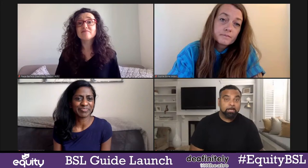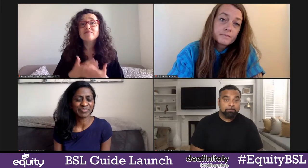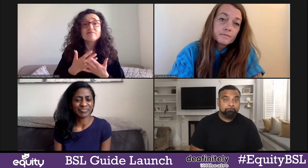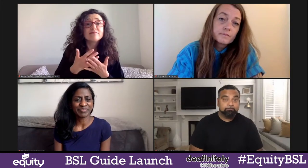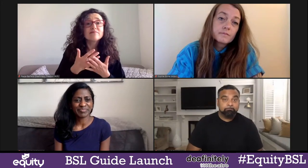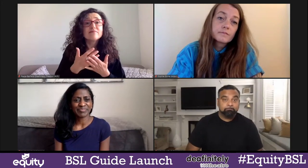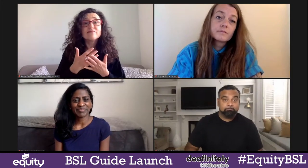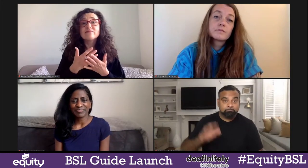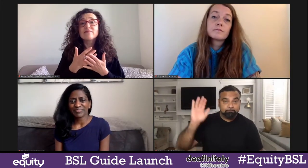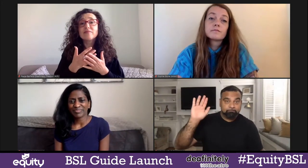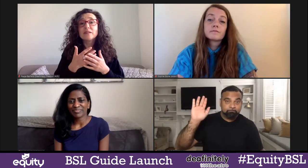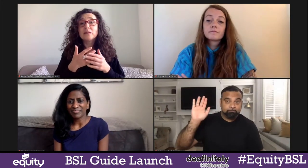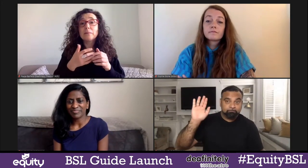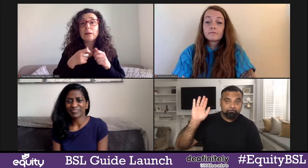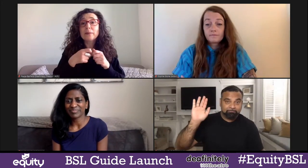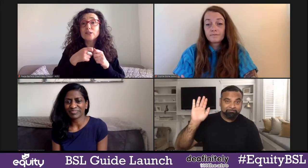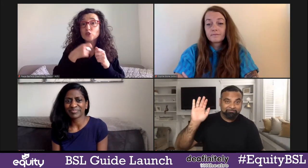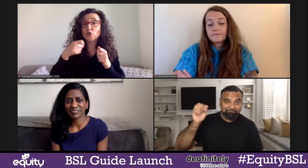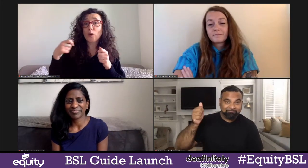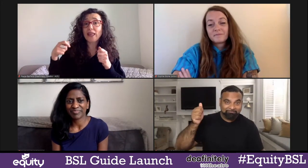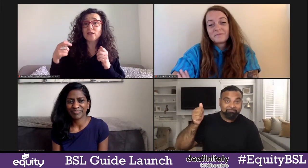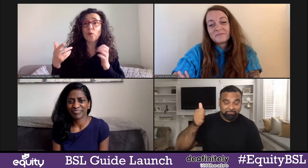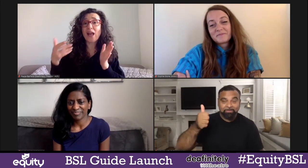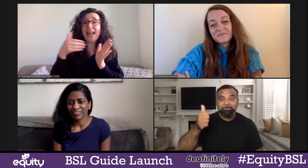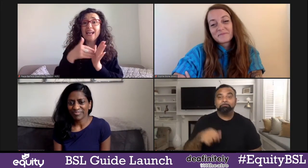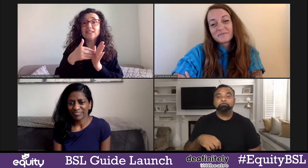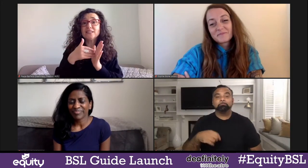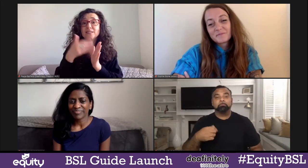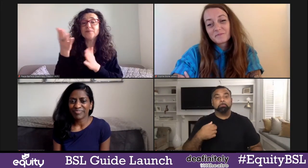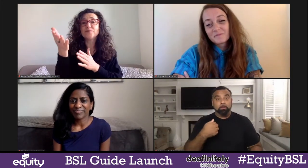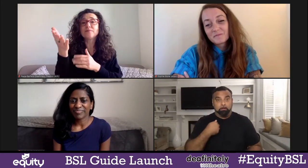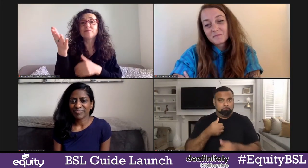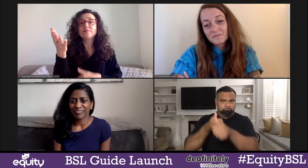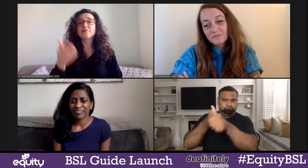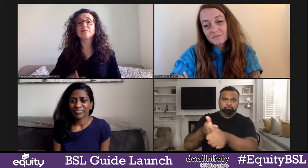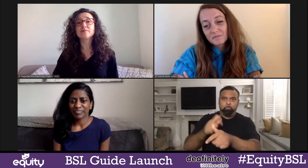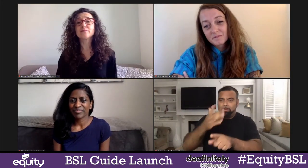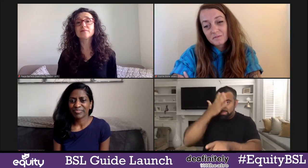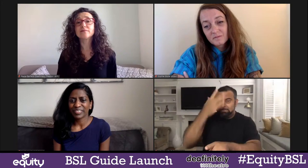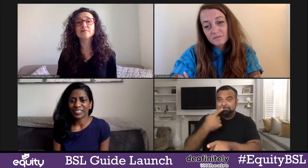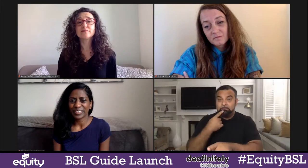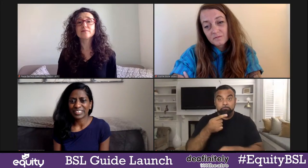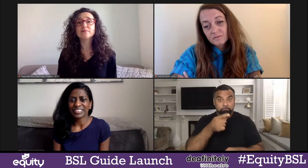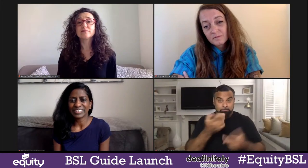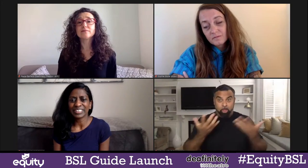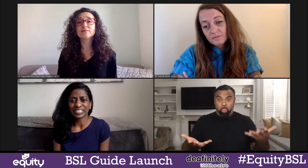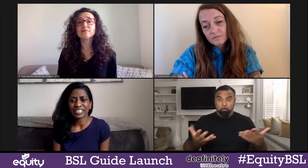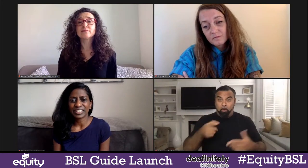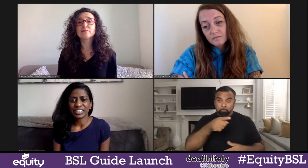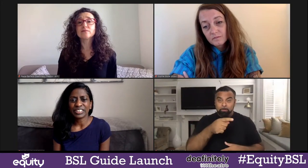BSL represented accurately and authentically. Thank you, Nadia. Over to Julian now to add his